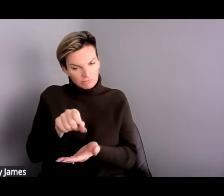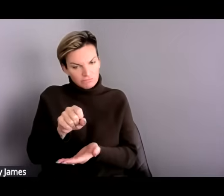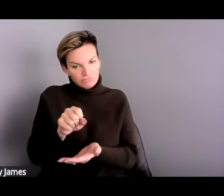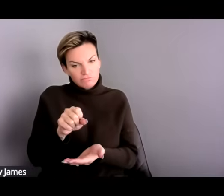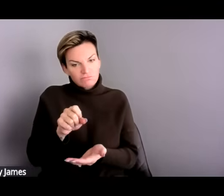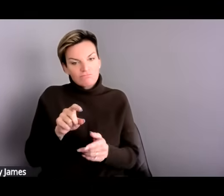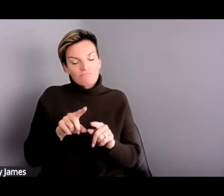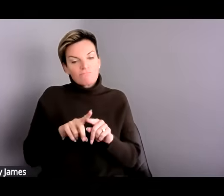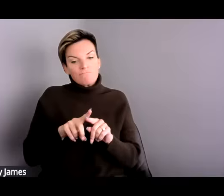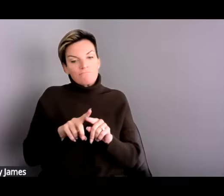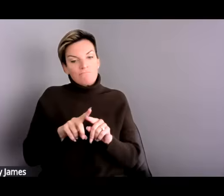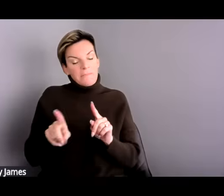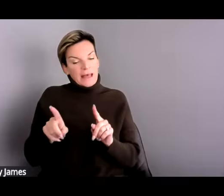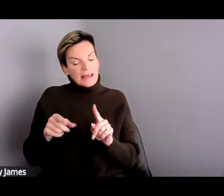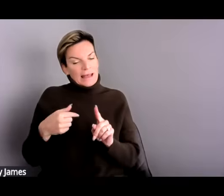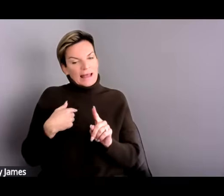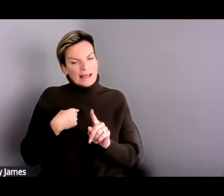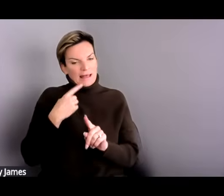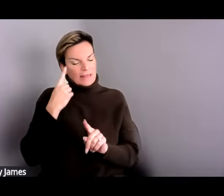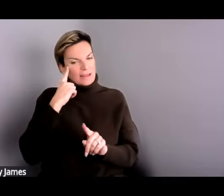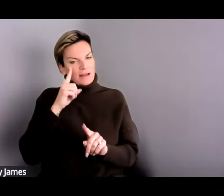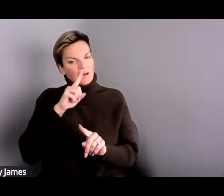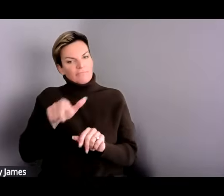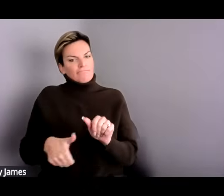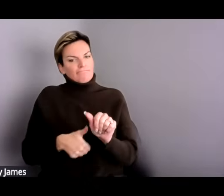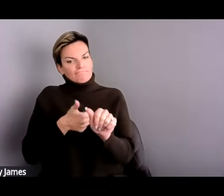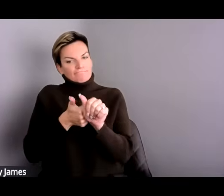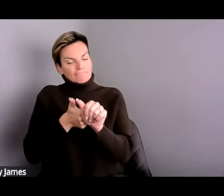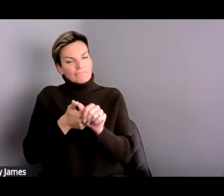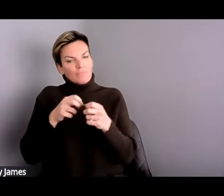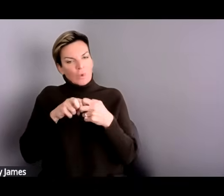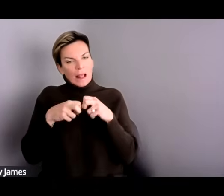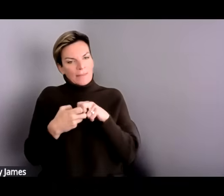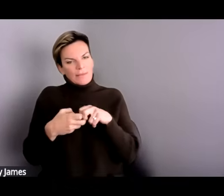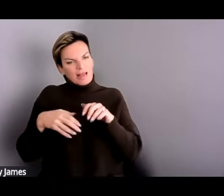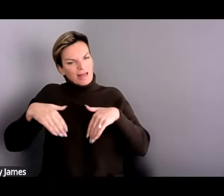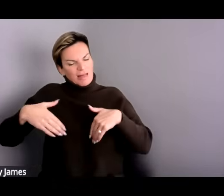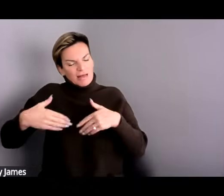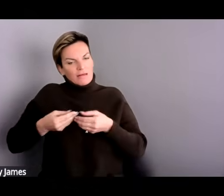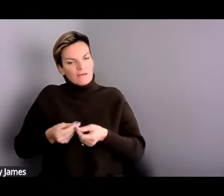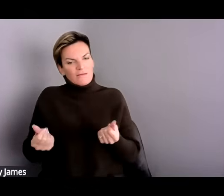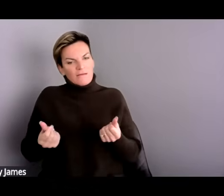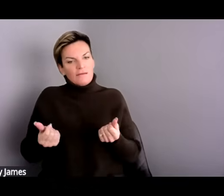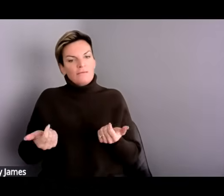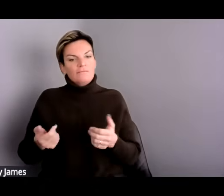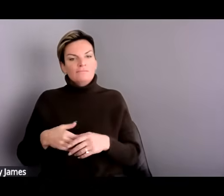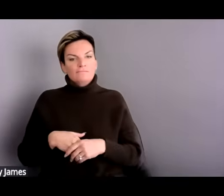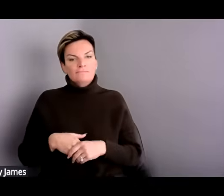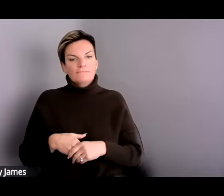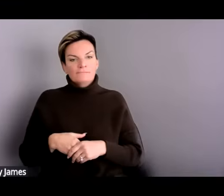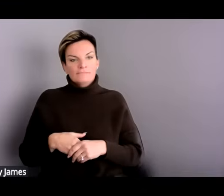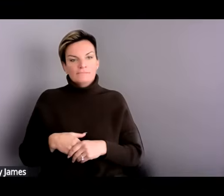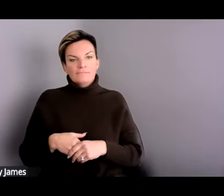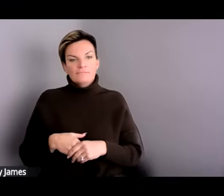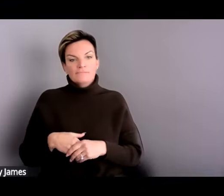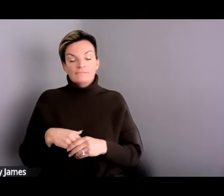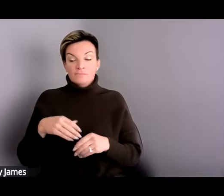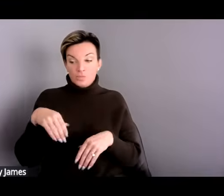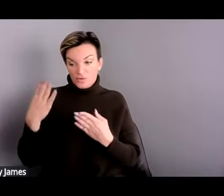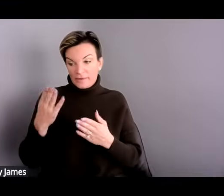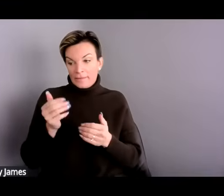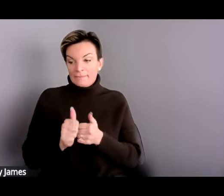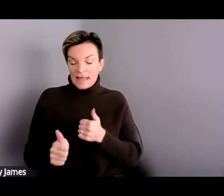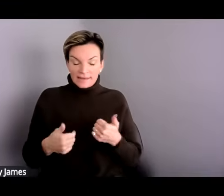have to figure out how to address the real problem. So it's been moved, it's been passed.